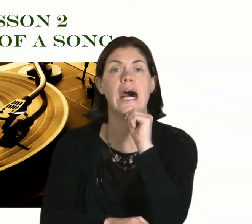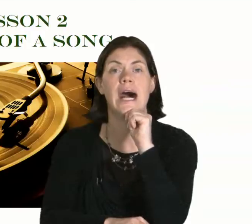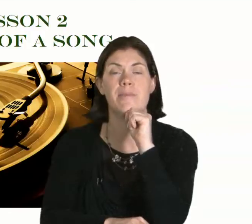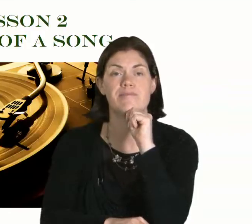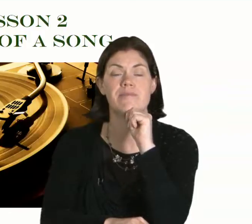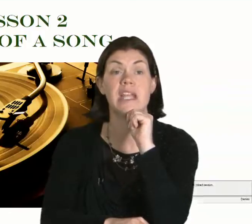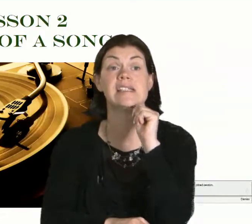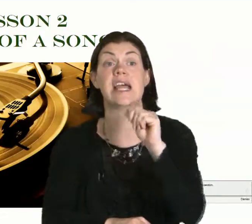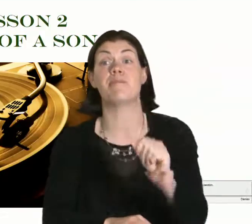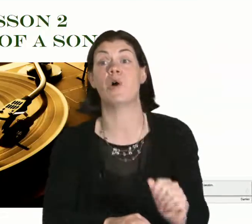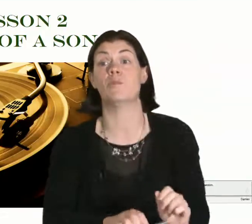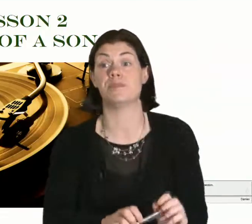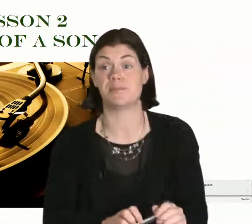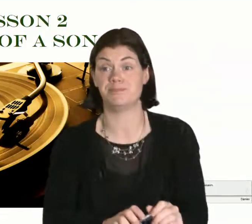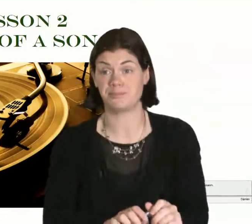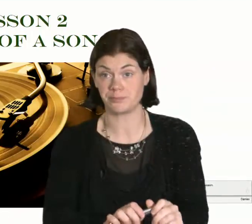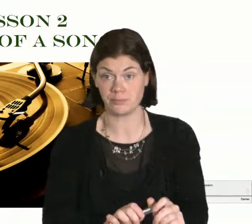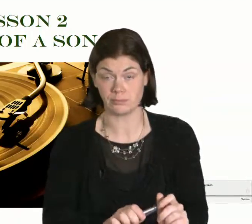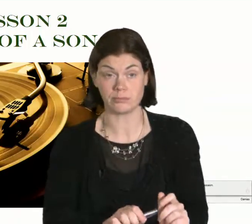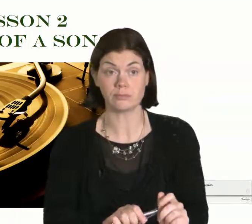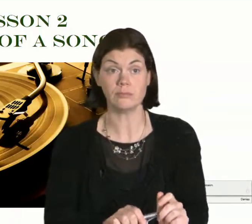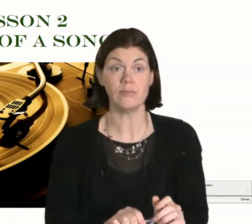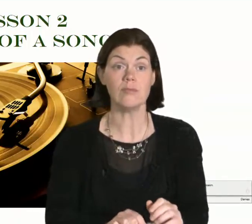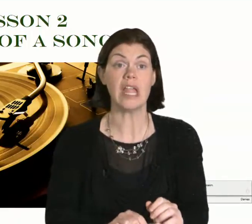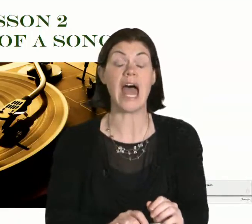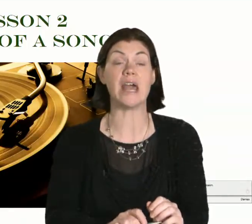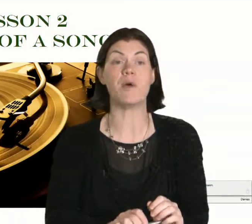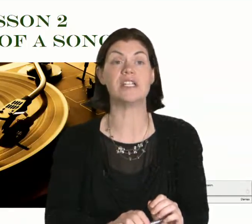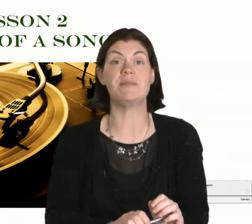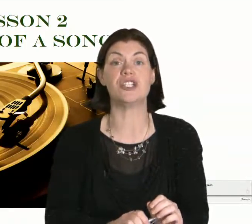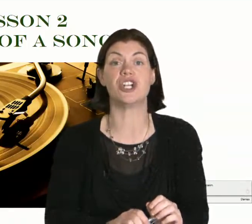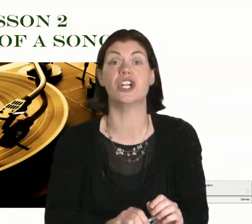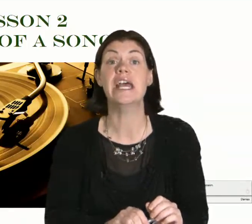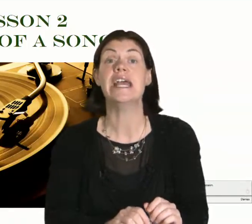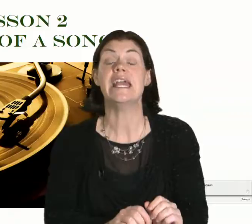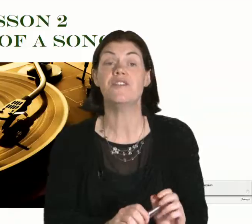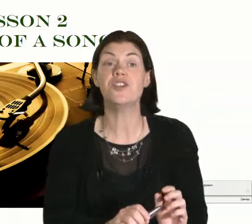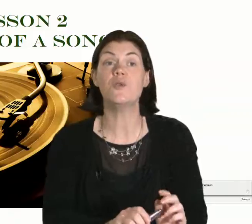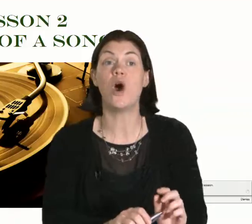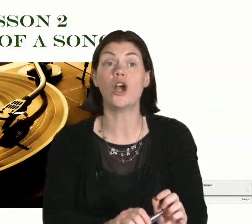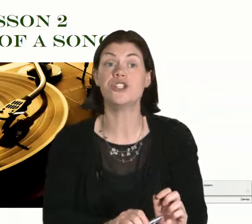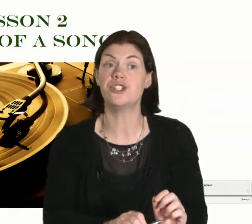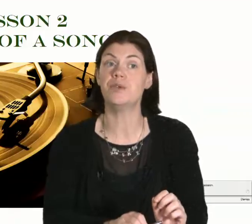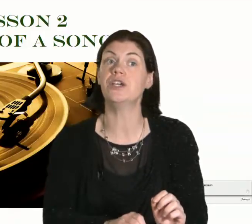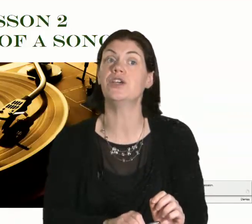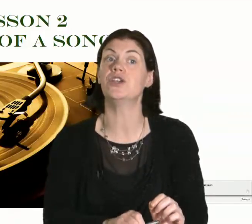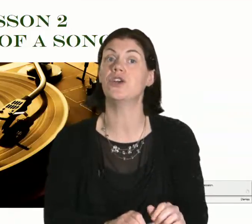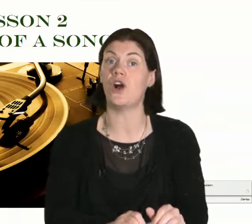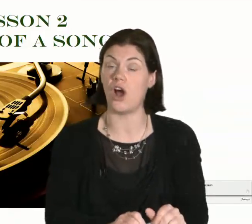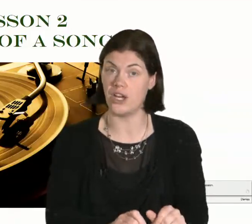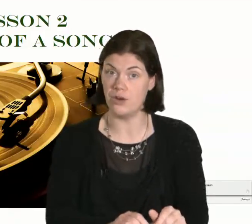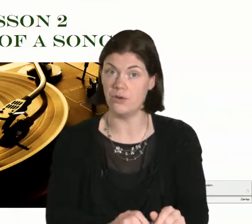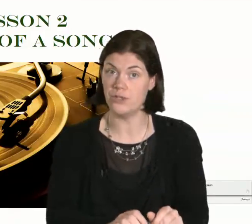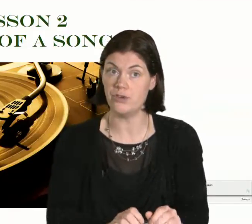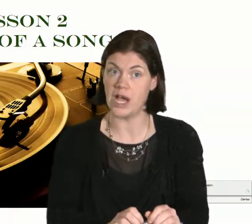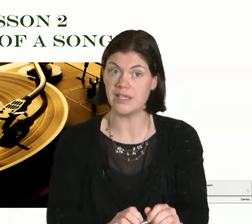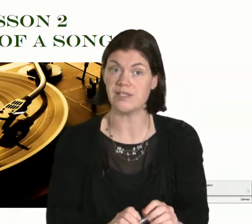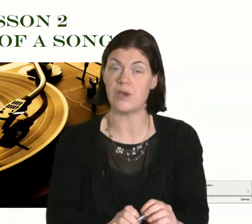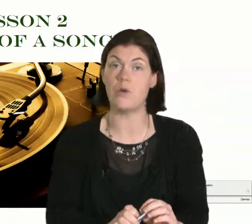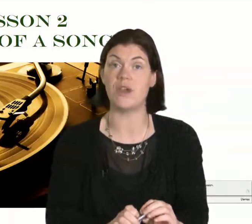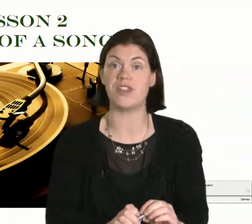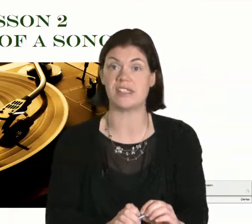your slam poems. And I wanted to make sure, if you are doing your audio,